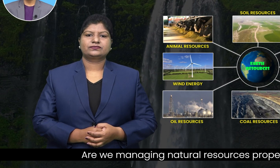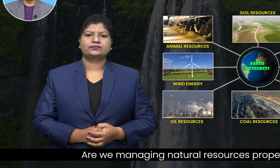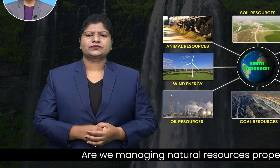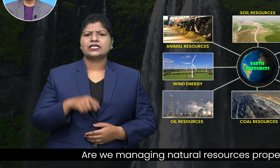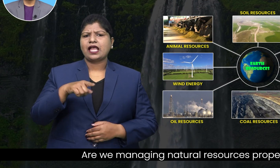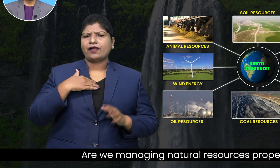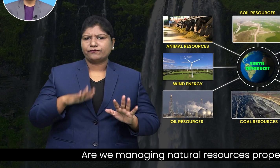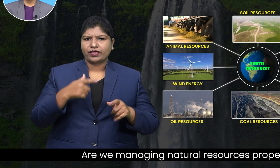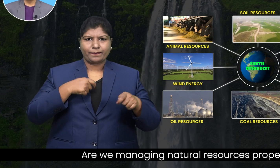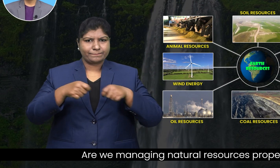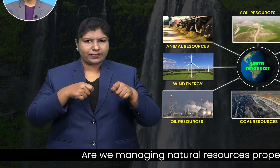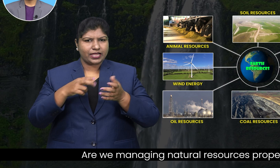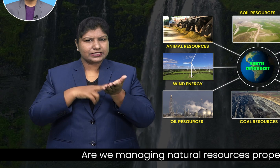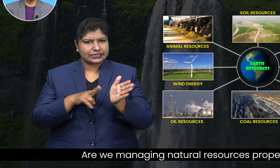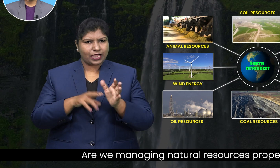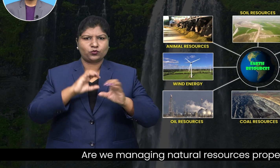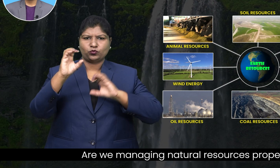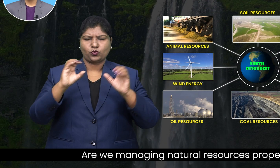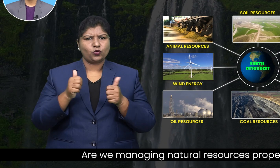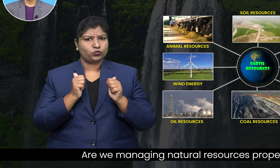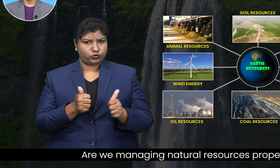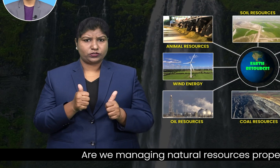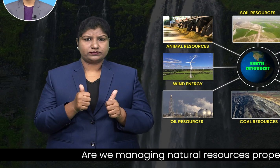Are we managing natural resources properly?